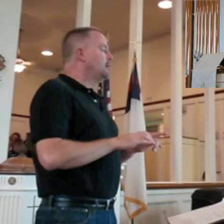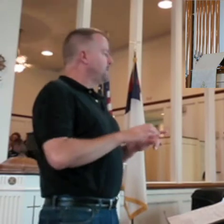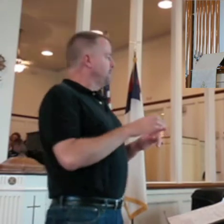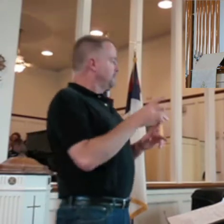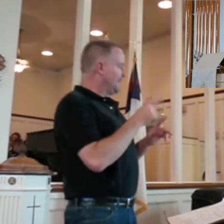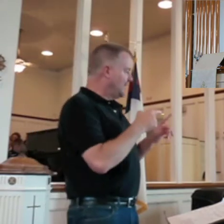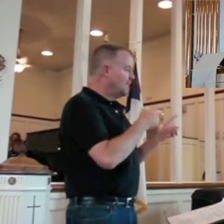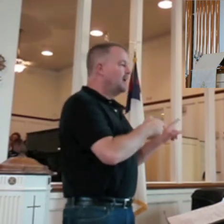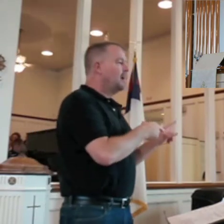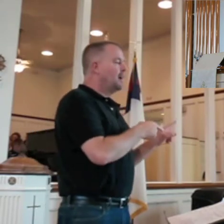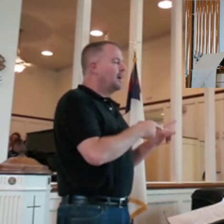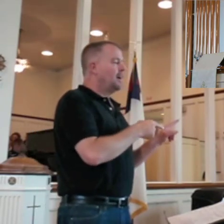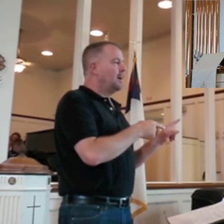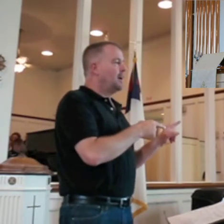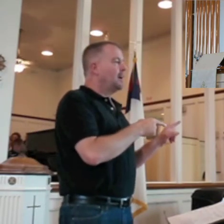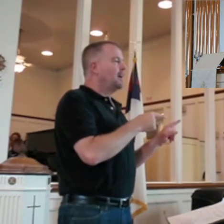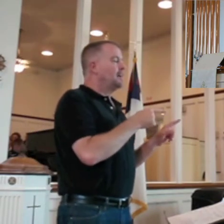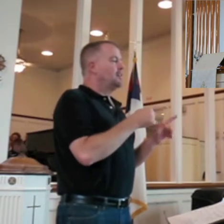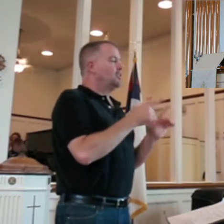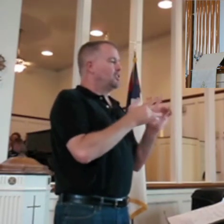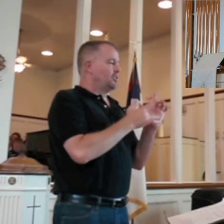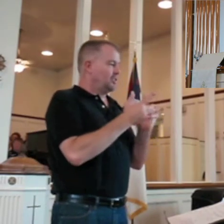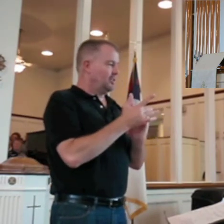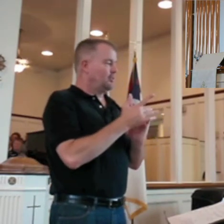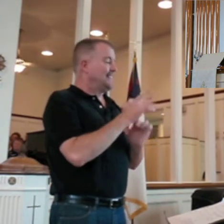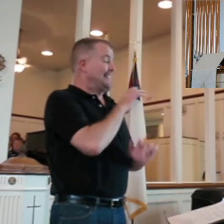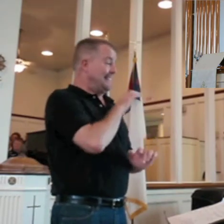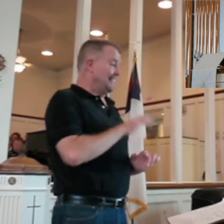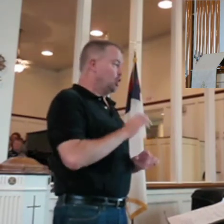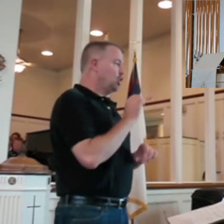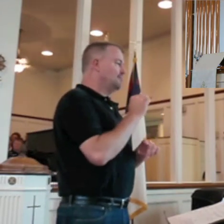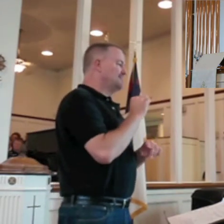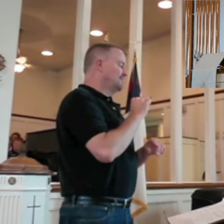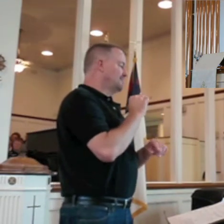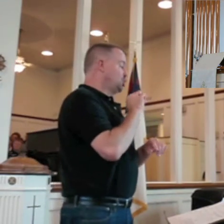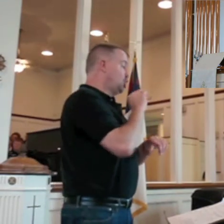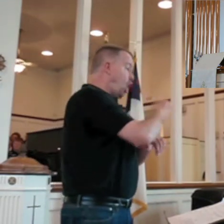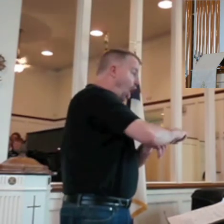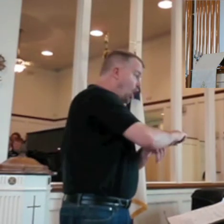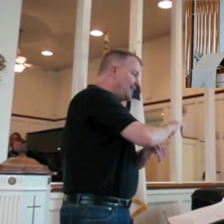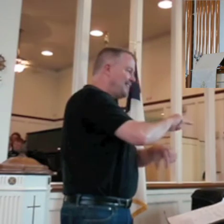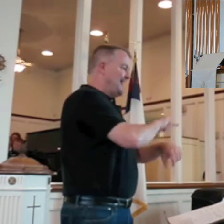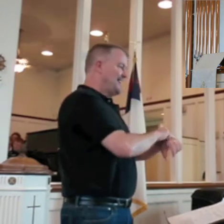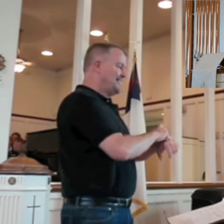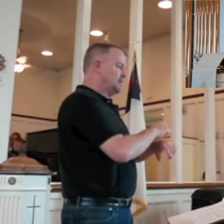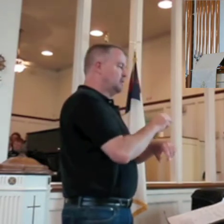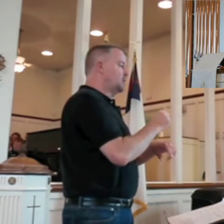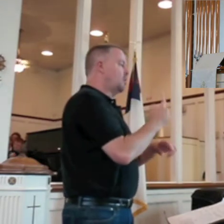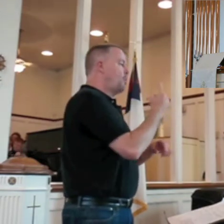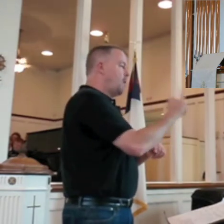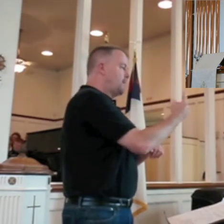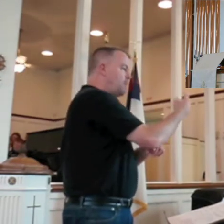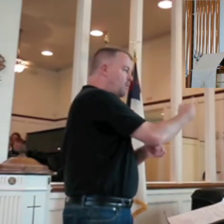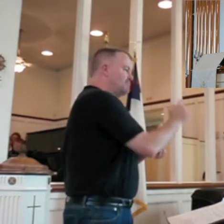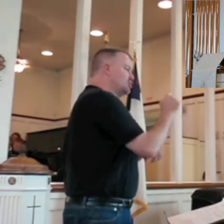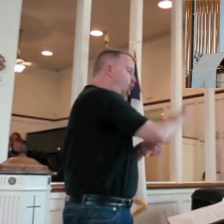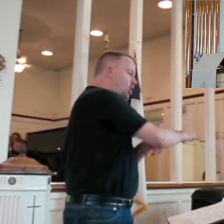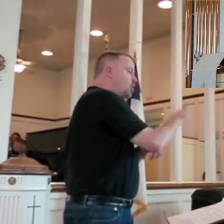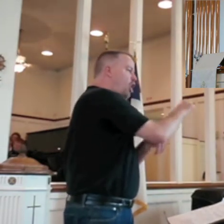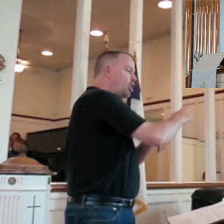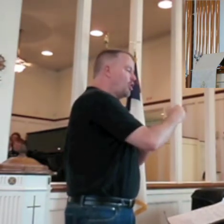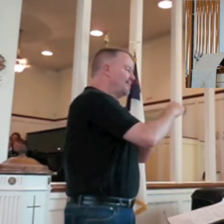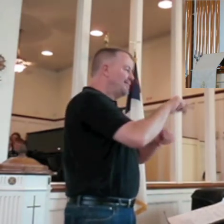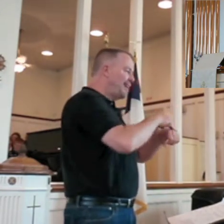and he brought peace to the world by conquering the nations one by one. I clobber you, now we're at